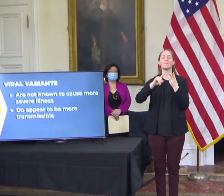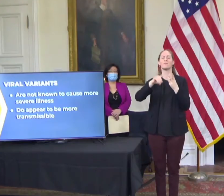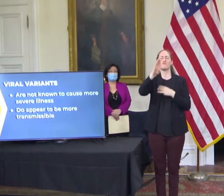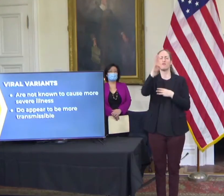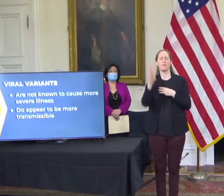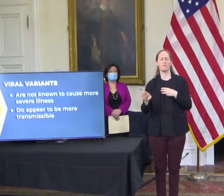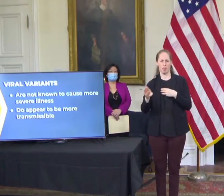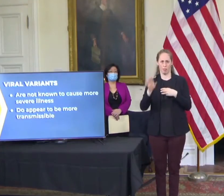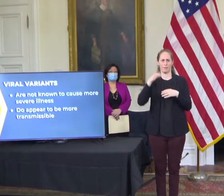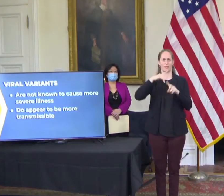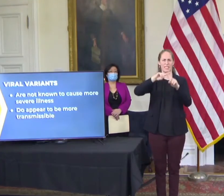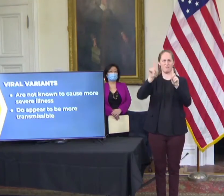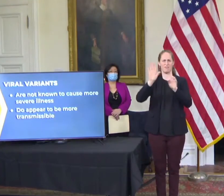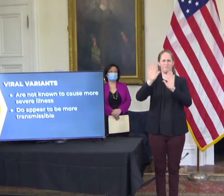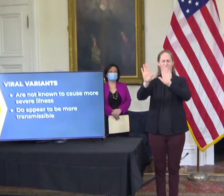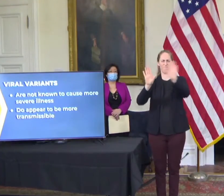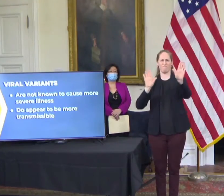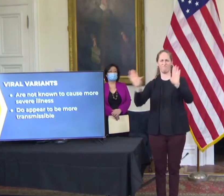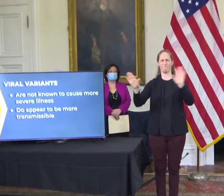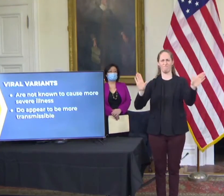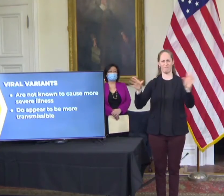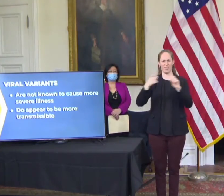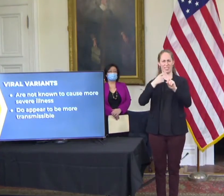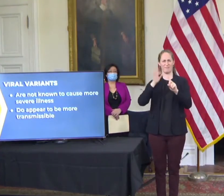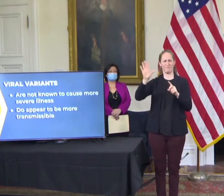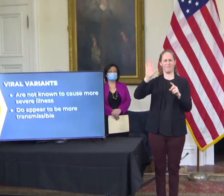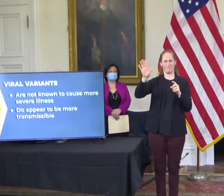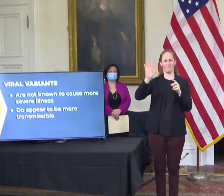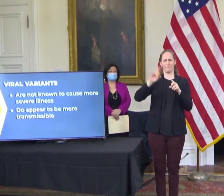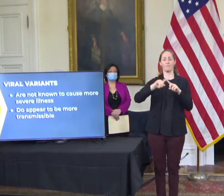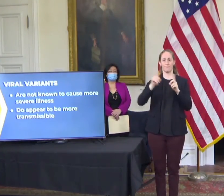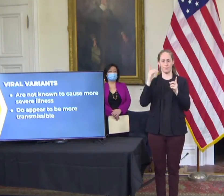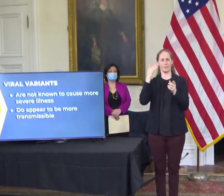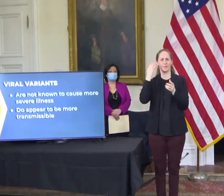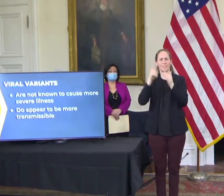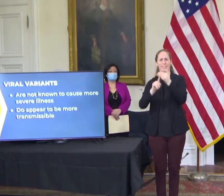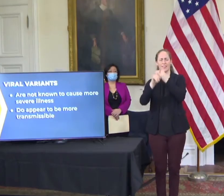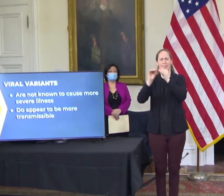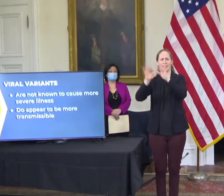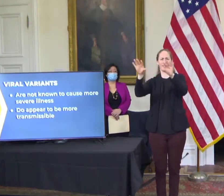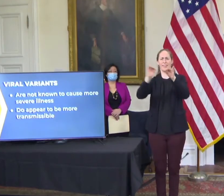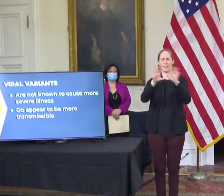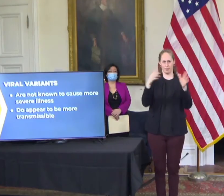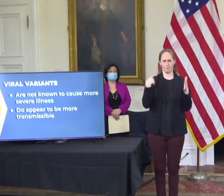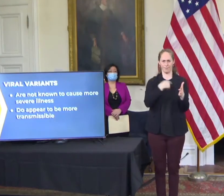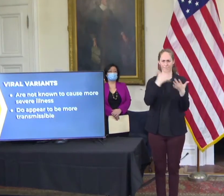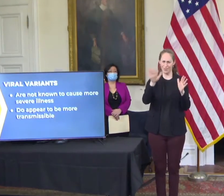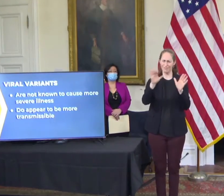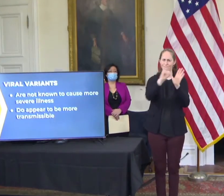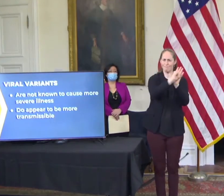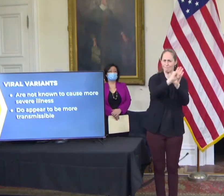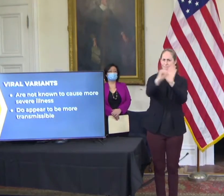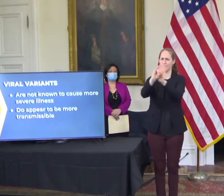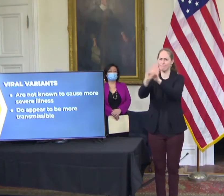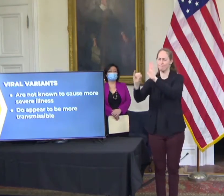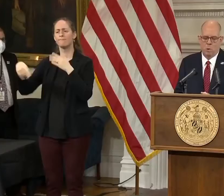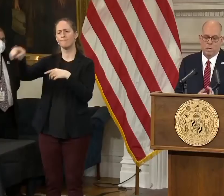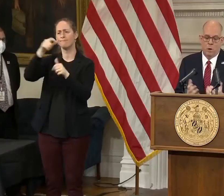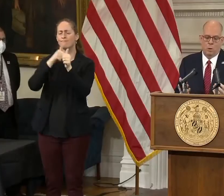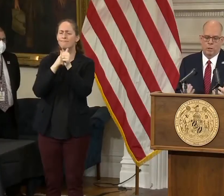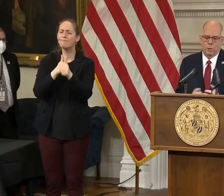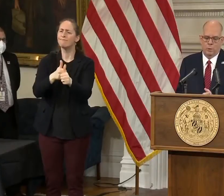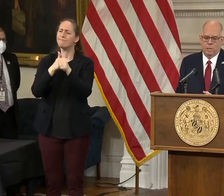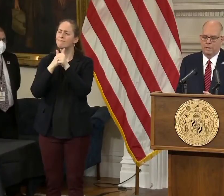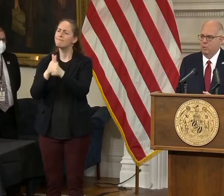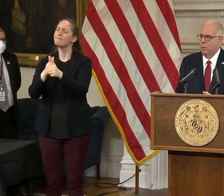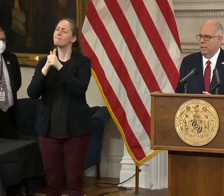also announced efforts to better identify new variants of the COVID-19 virus that have been showing up in Maryland. What we